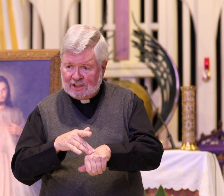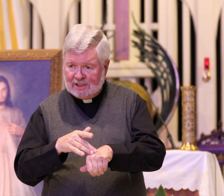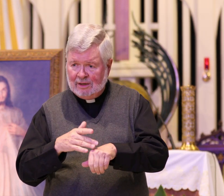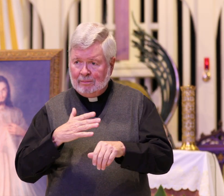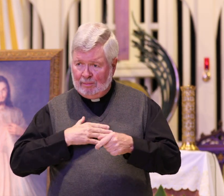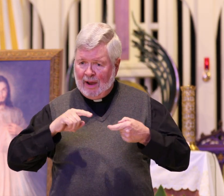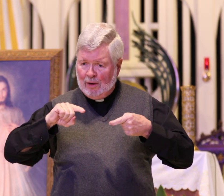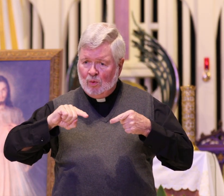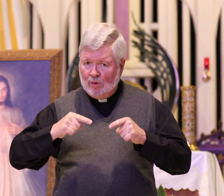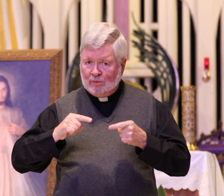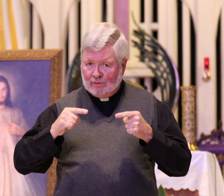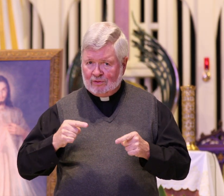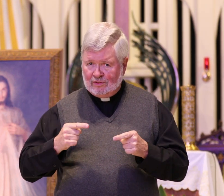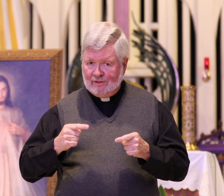Touch my wounds,